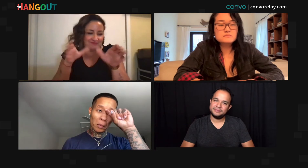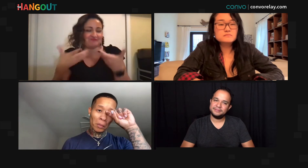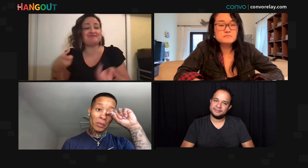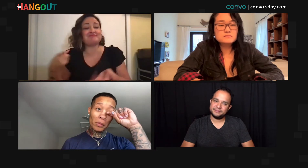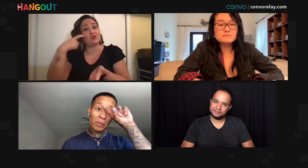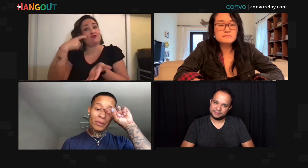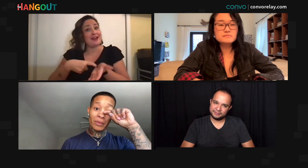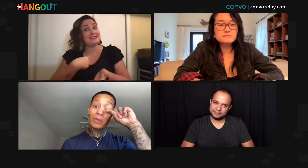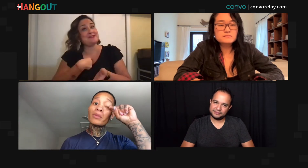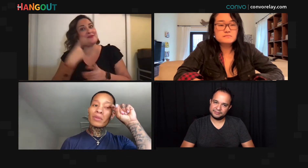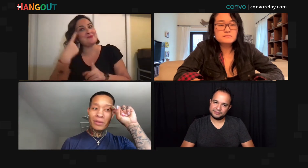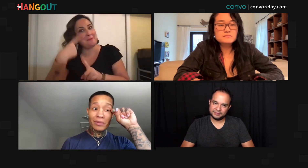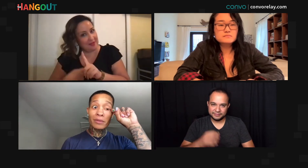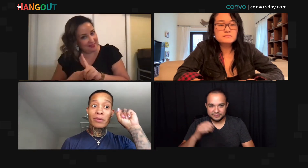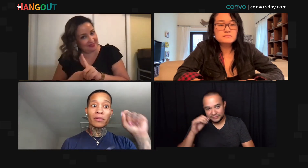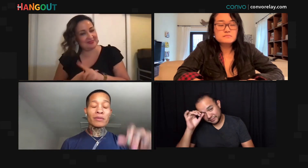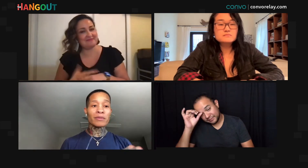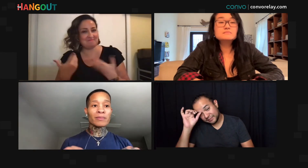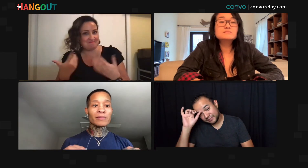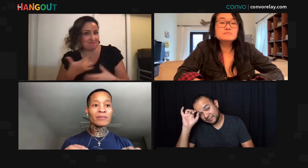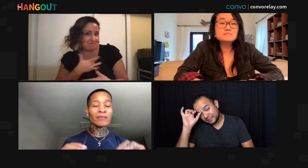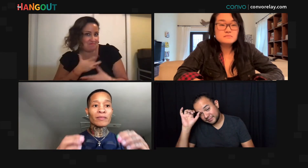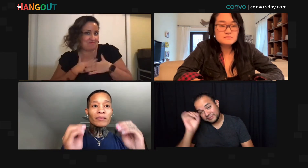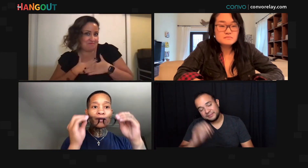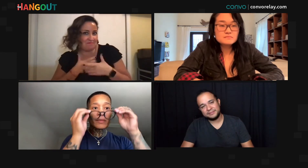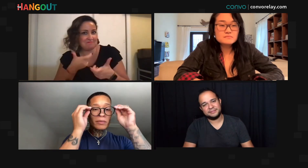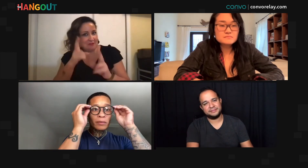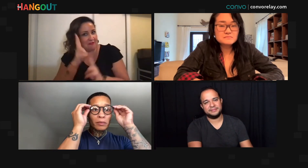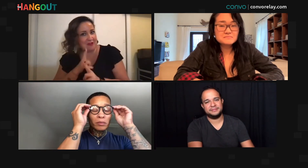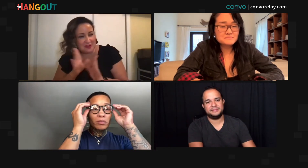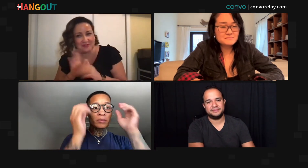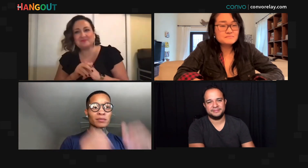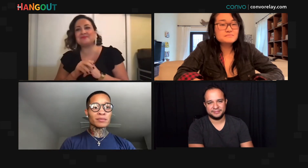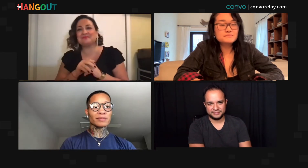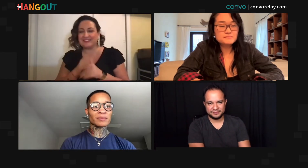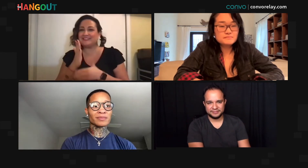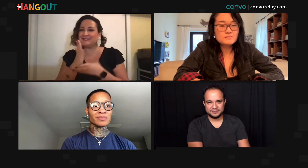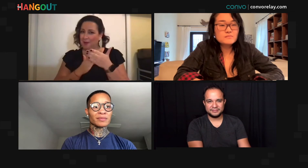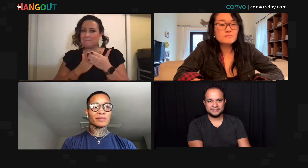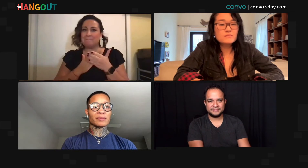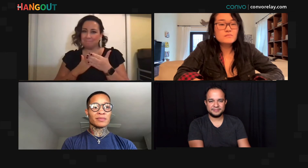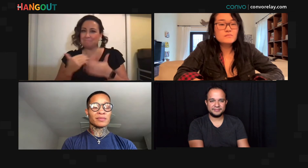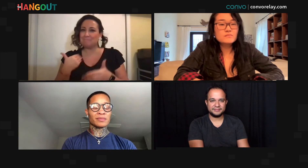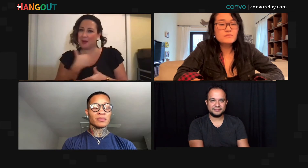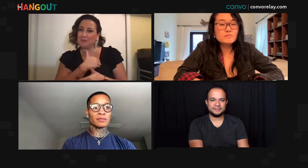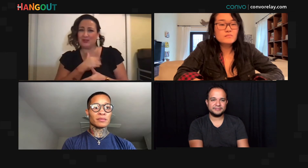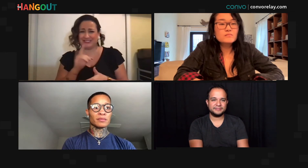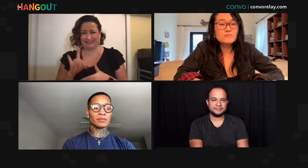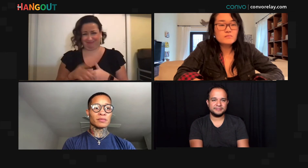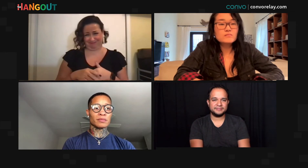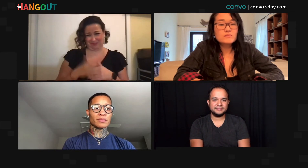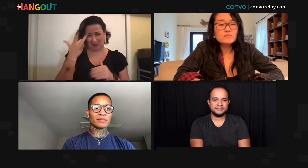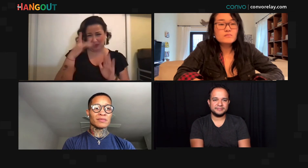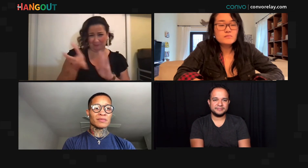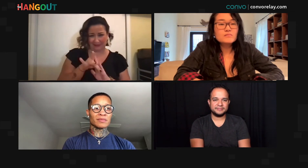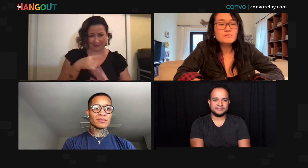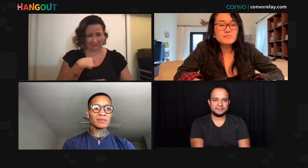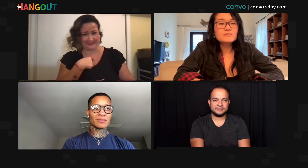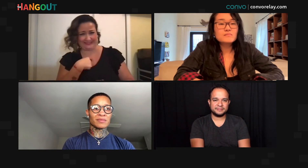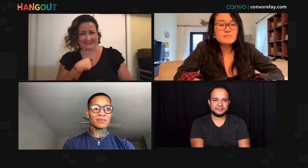recognize people every month for their activity in the community, and they recognized me one month. So I thought it was a great honor. And some members would look